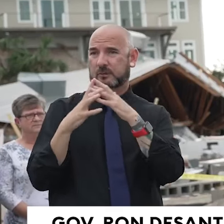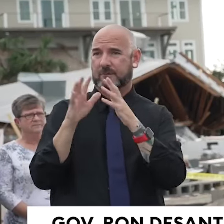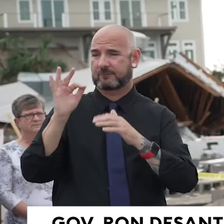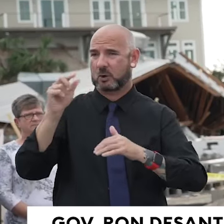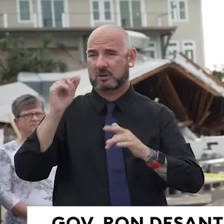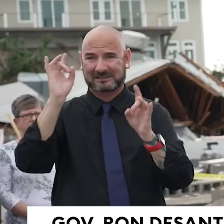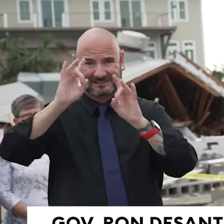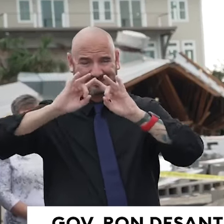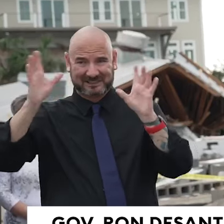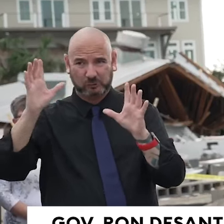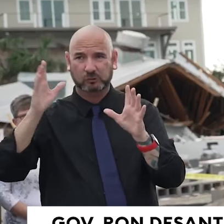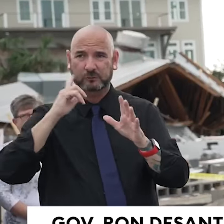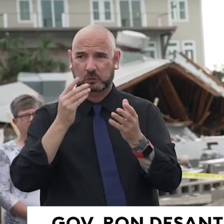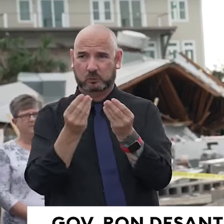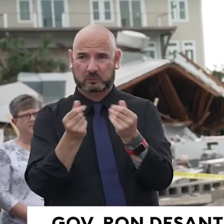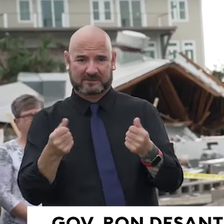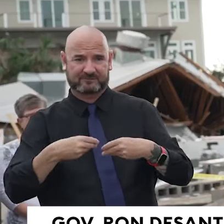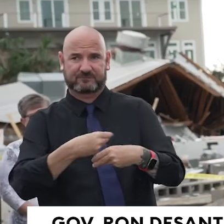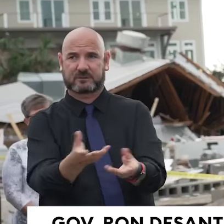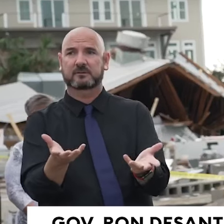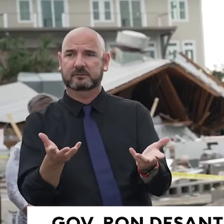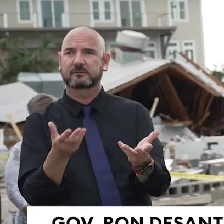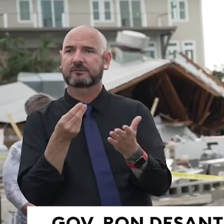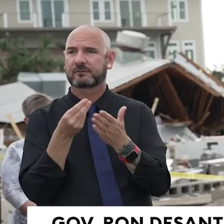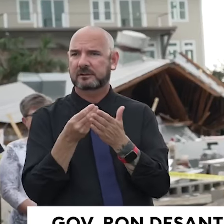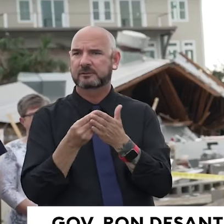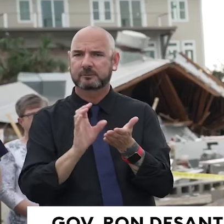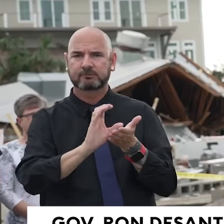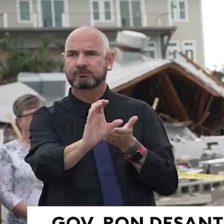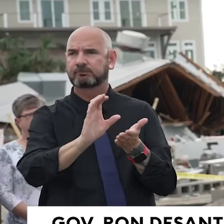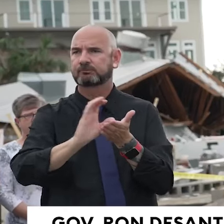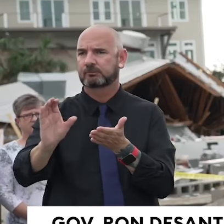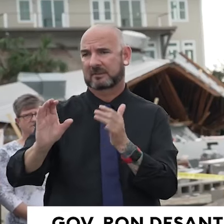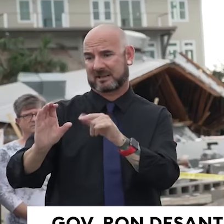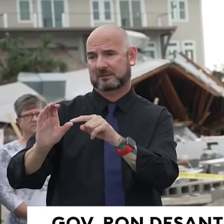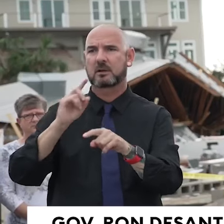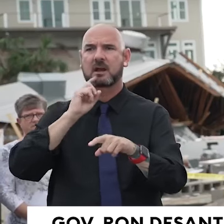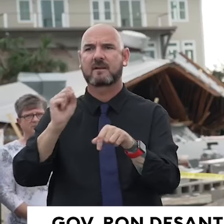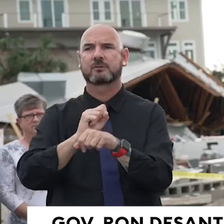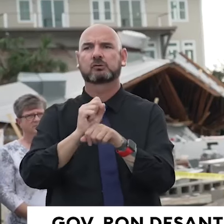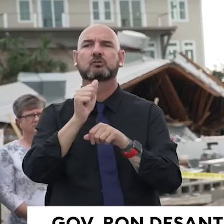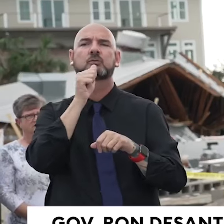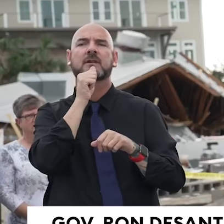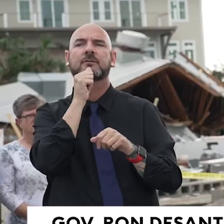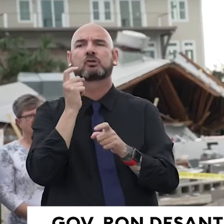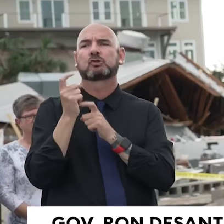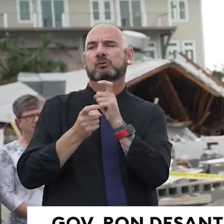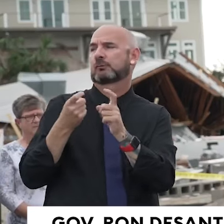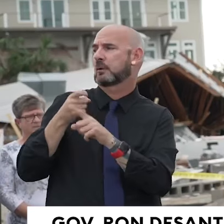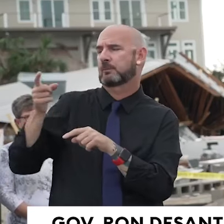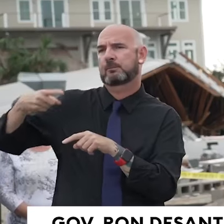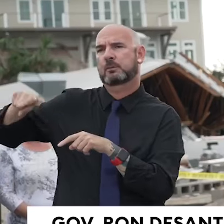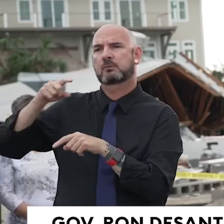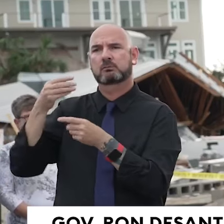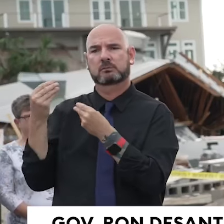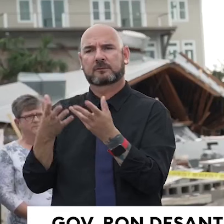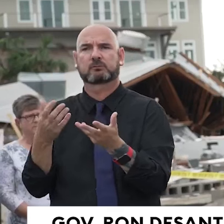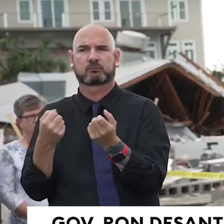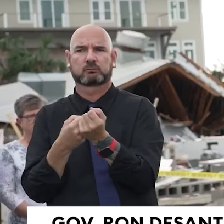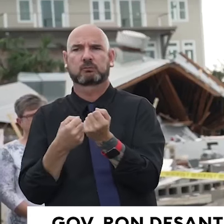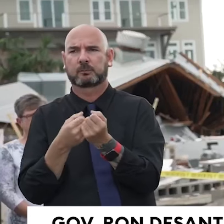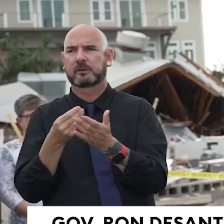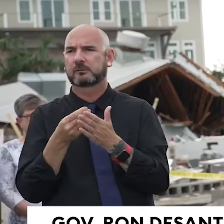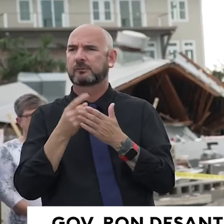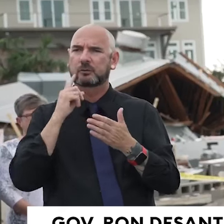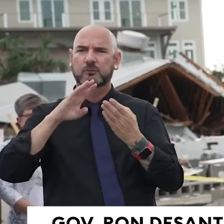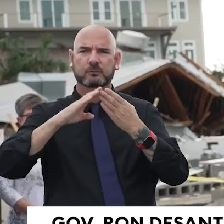Relief Fund. This is our official private charitable fund to assist Florida communities as they respond and recover during